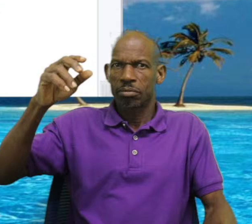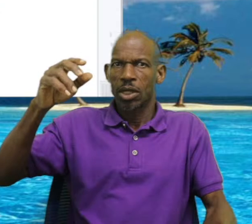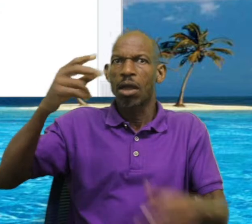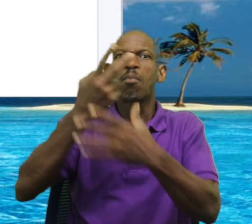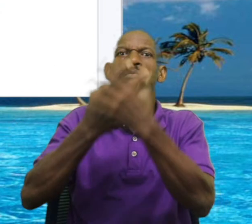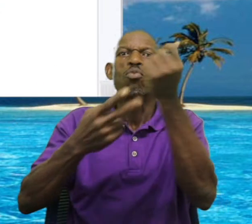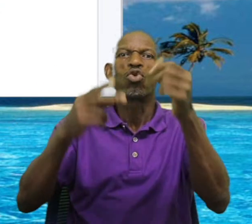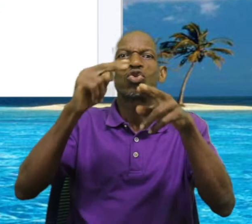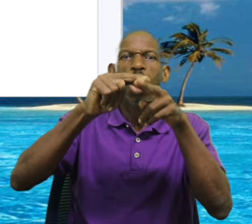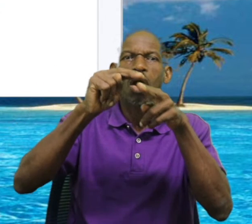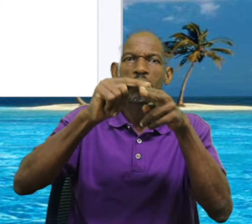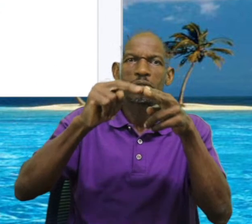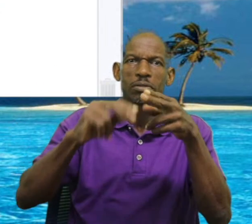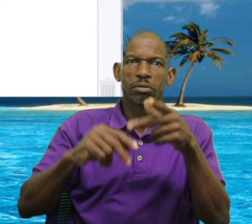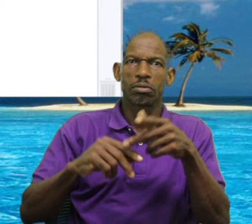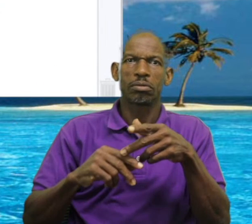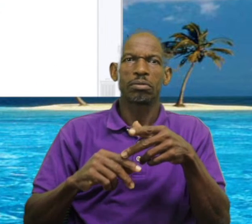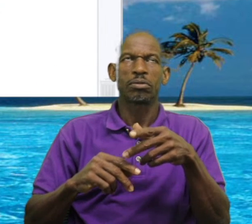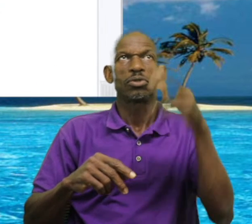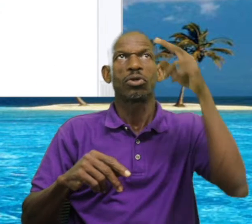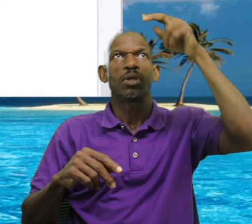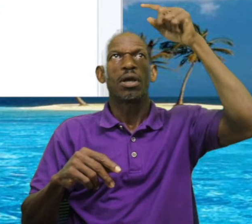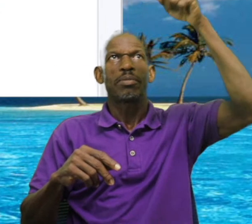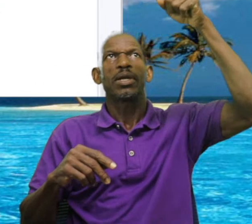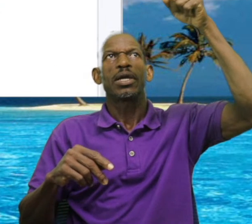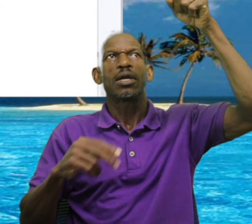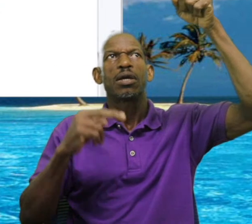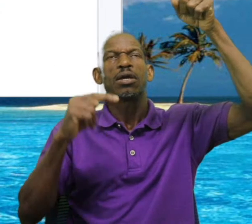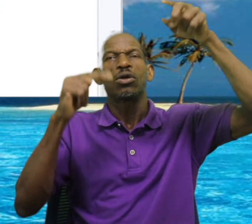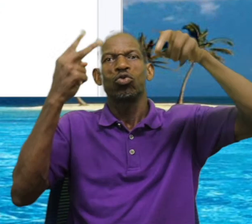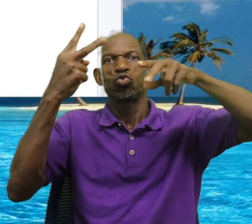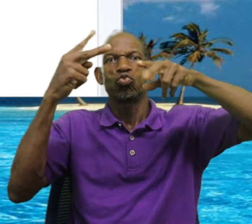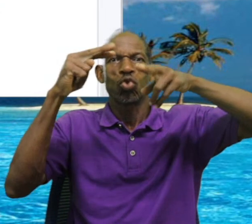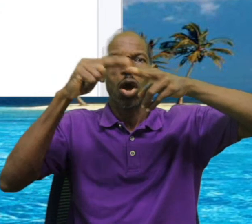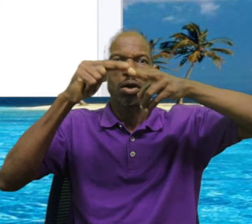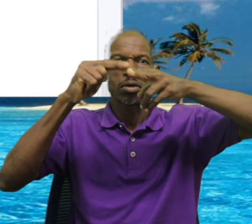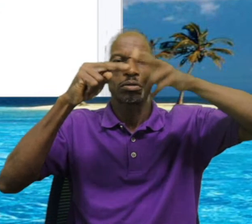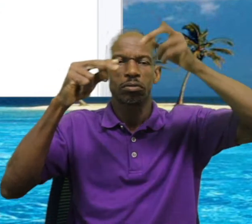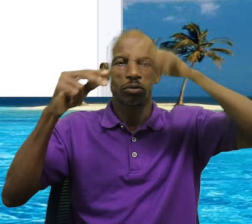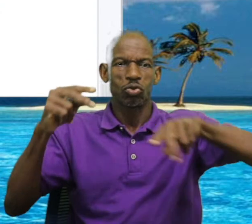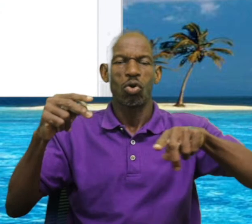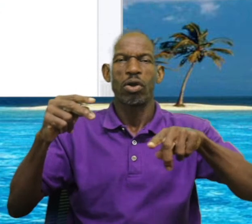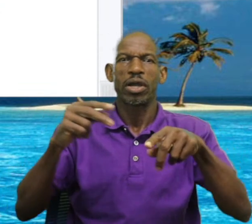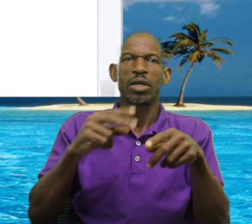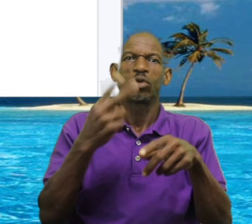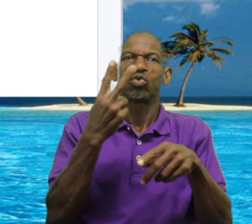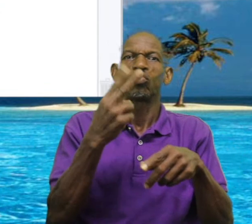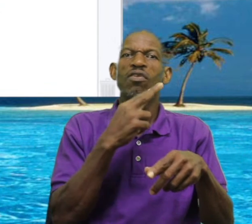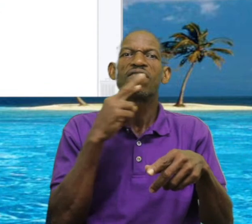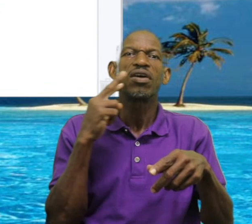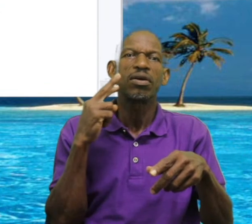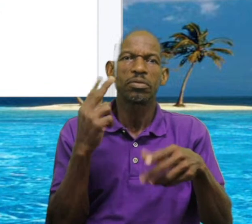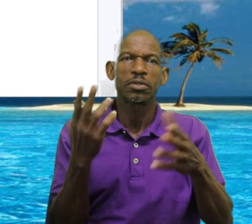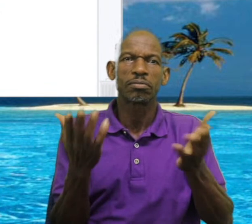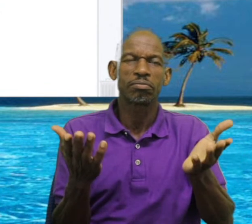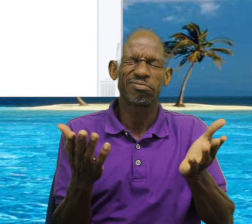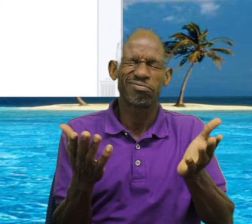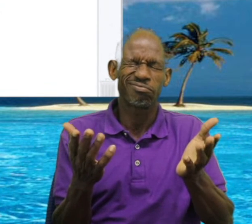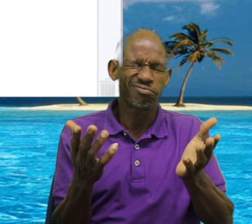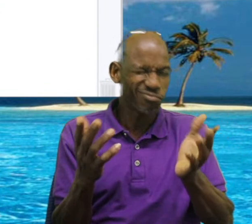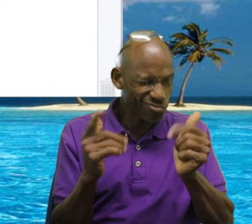I can join sitting and eating. I can join Mary and Jane using and.